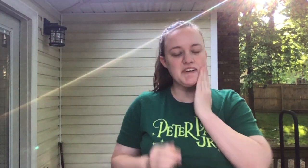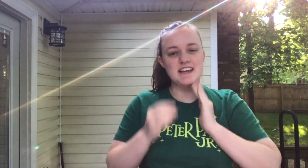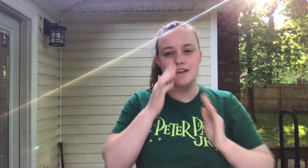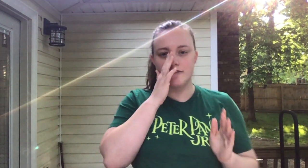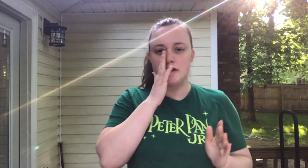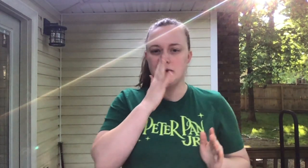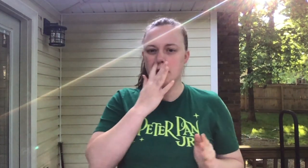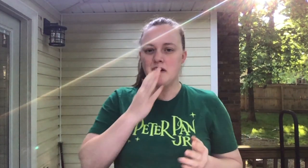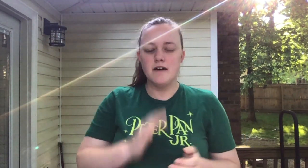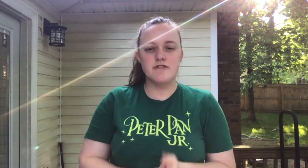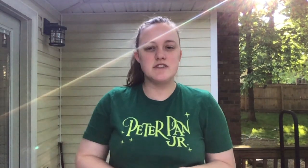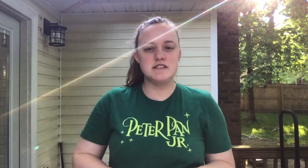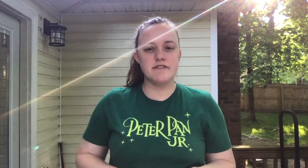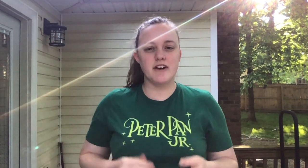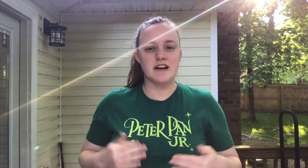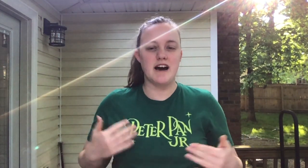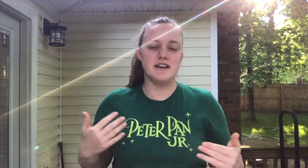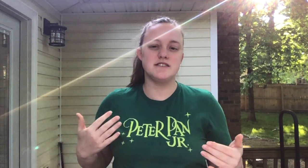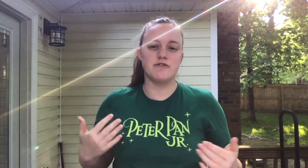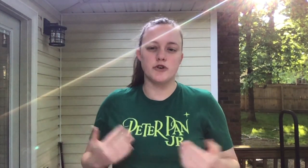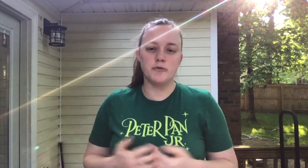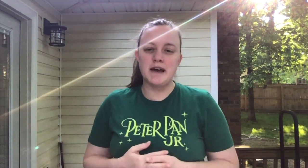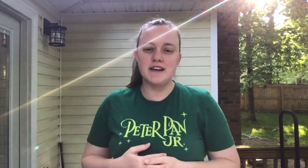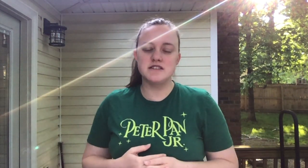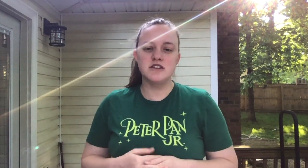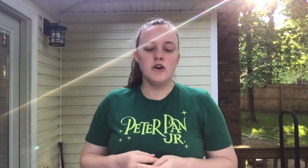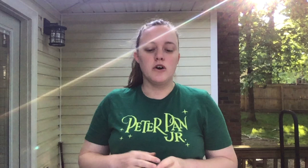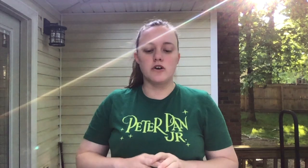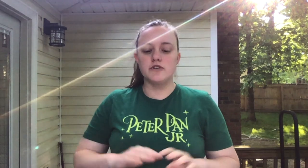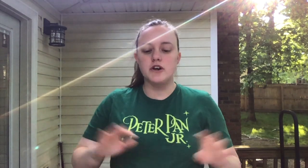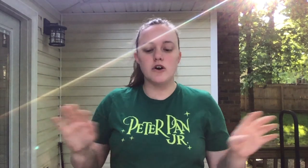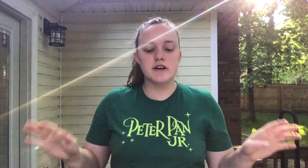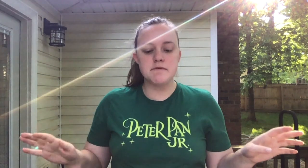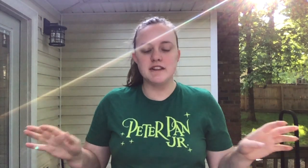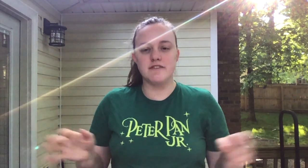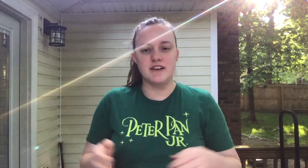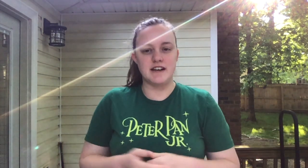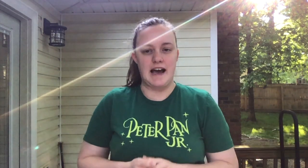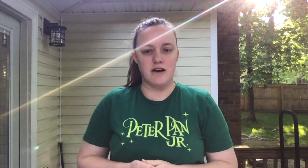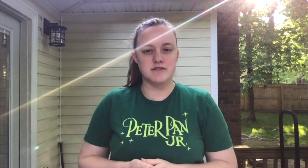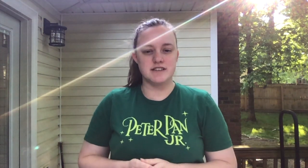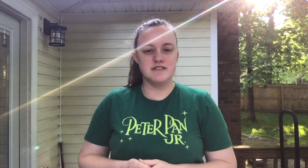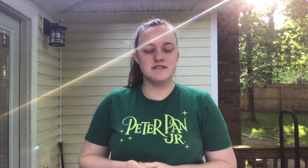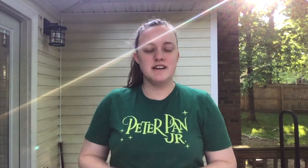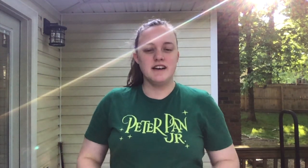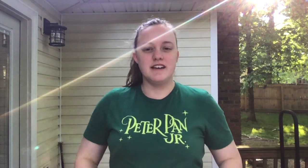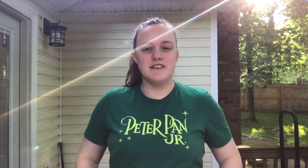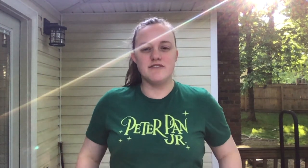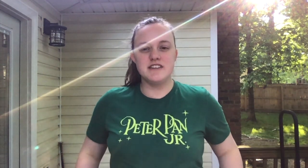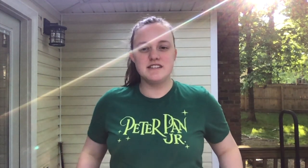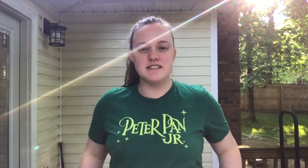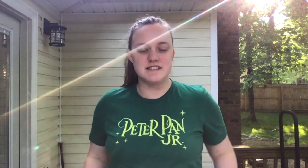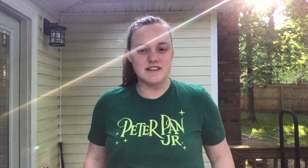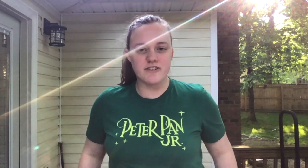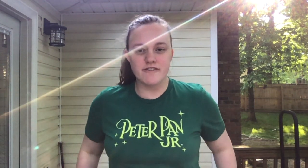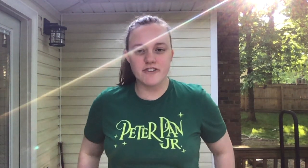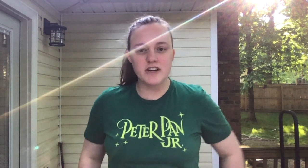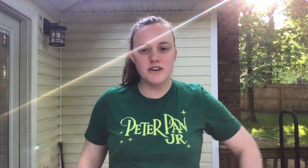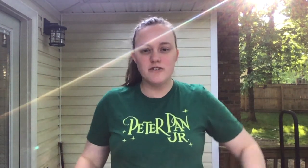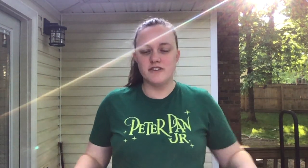give you for the different kinds of roommates, or they're all going to be living in houses. And if this is different for you, then